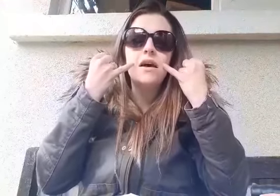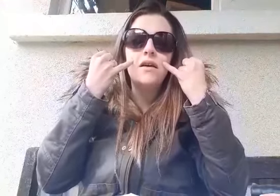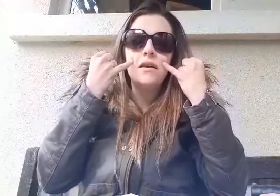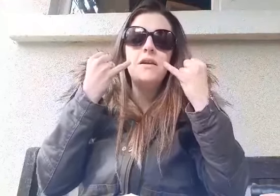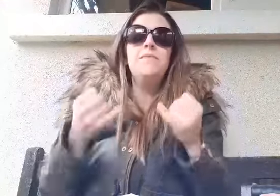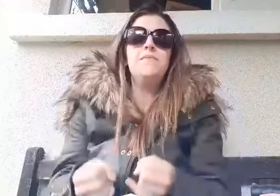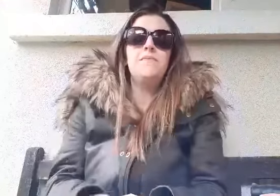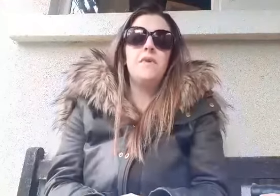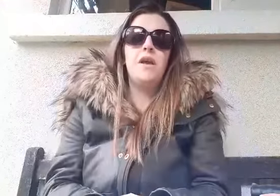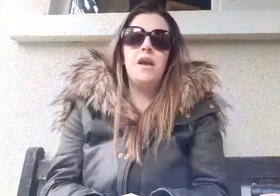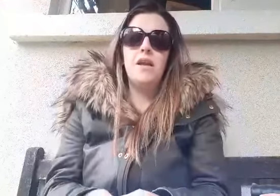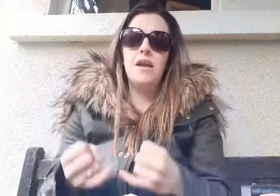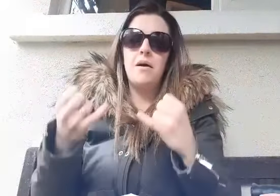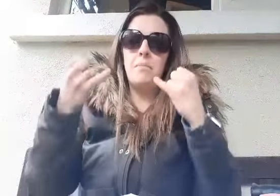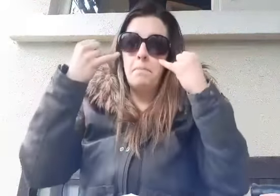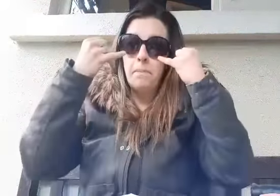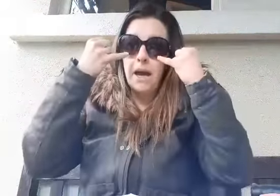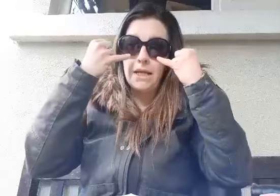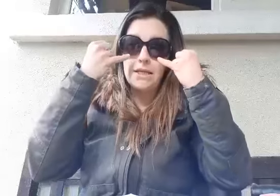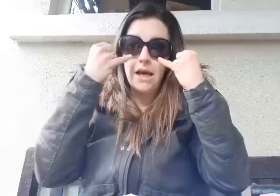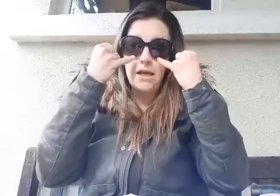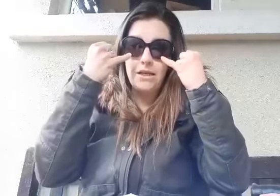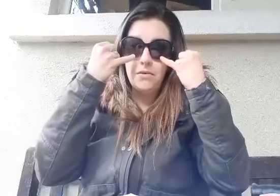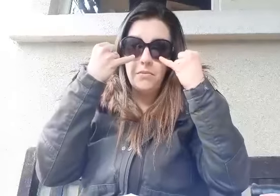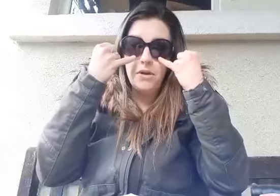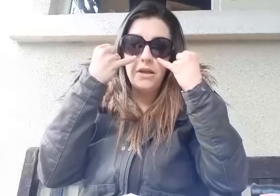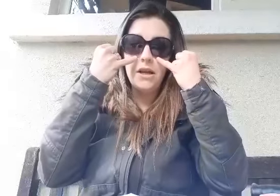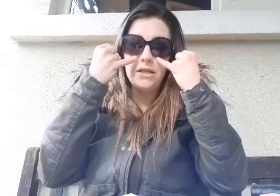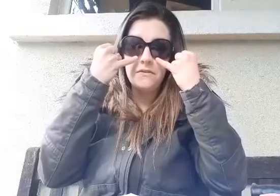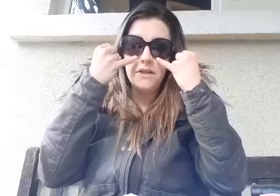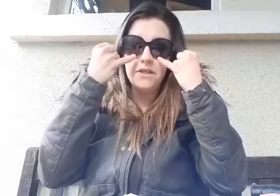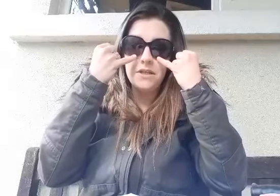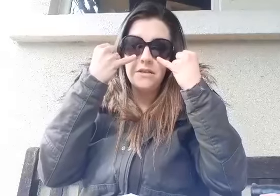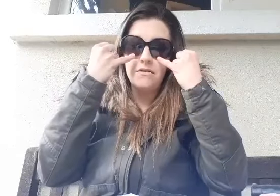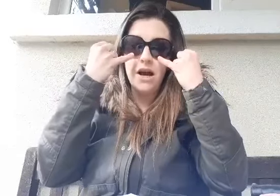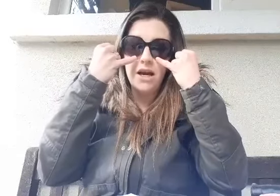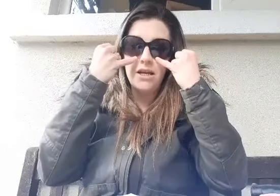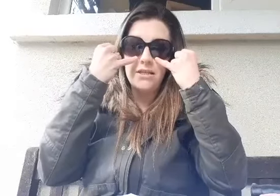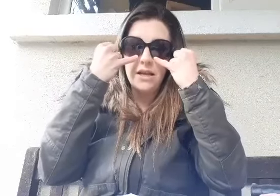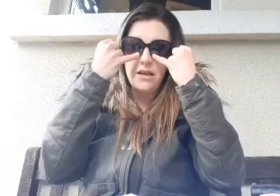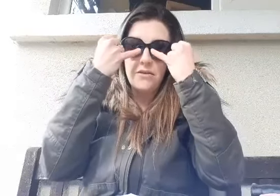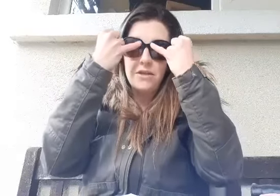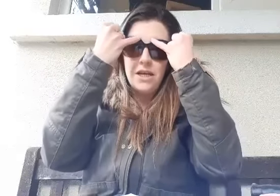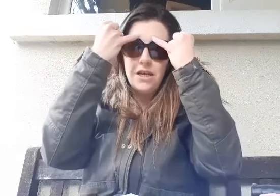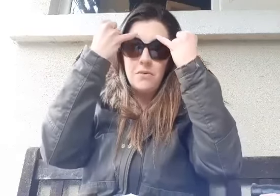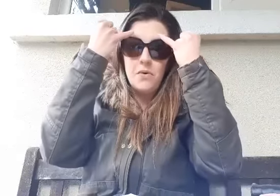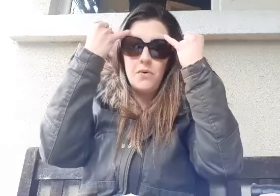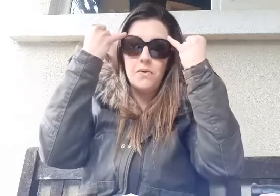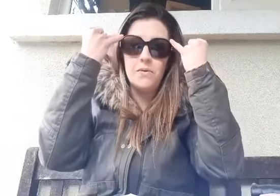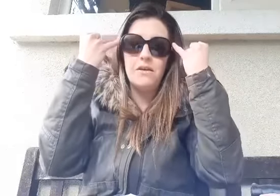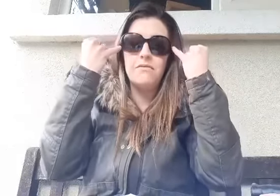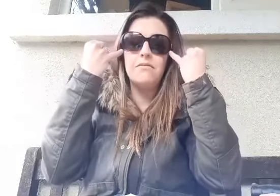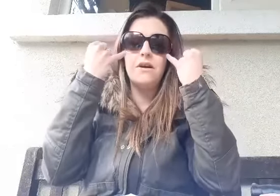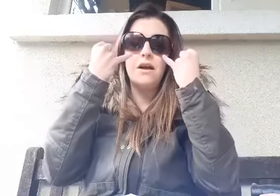that. And then a panda, you put your little fingers under your eyes and you take him all the way